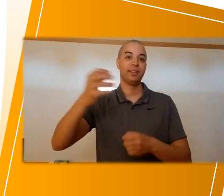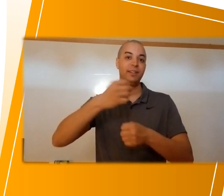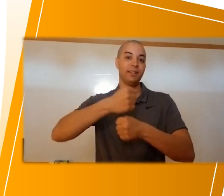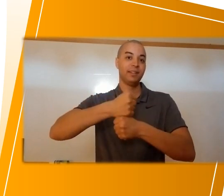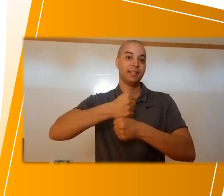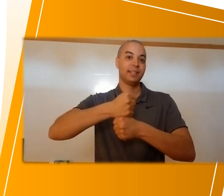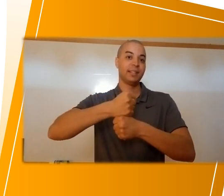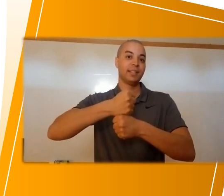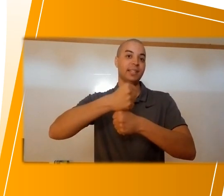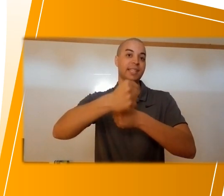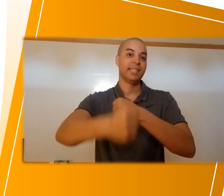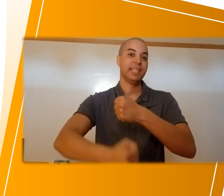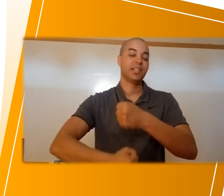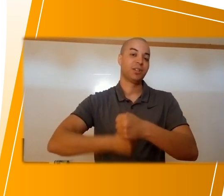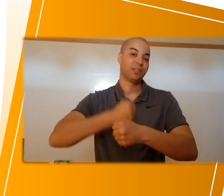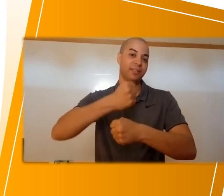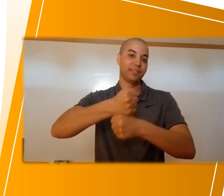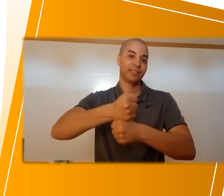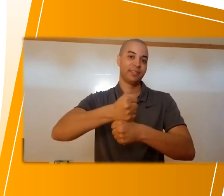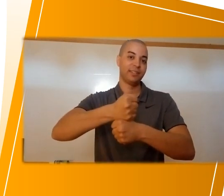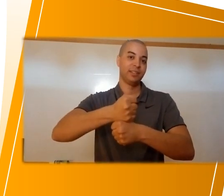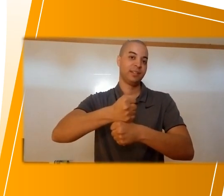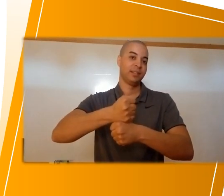for year.